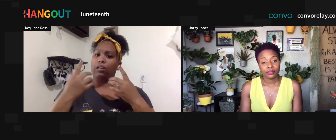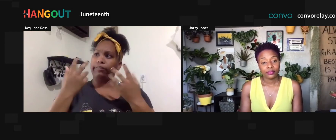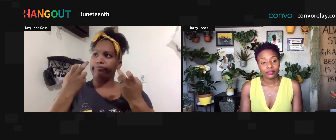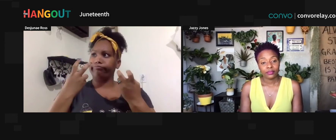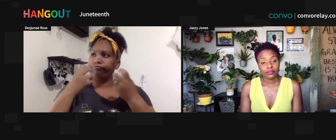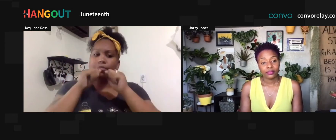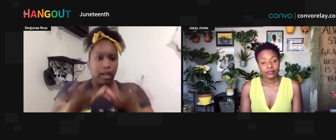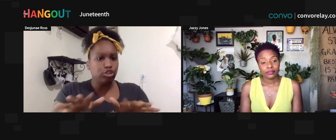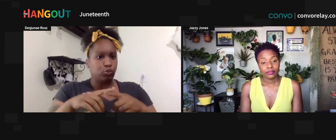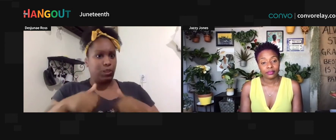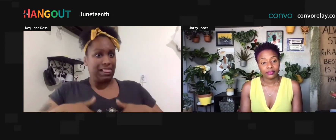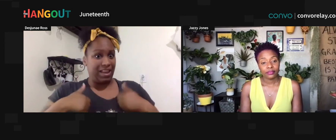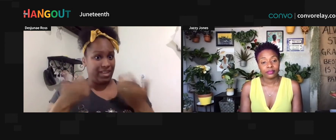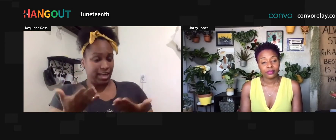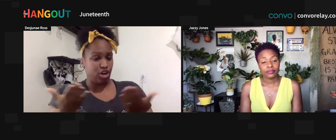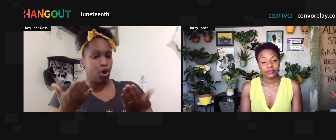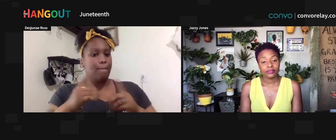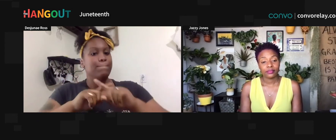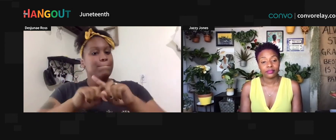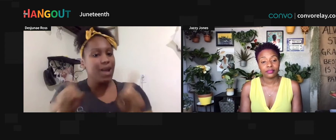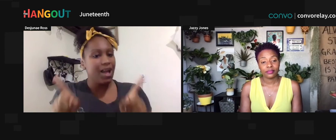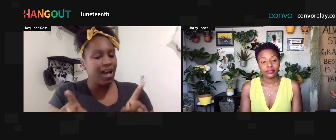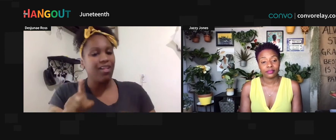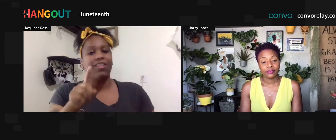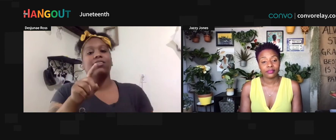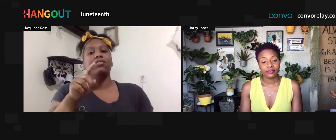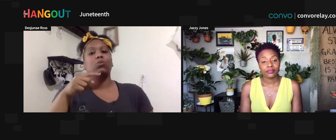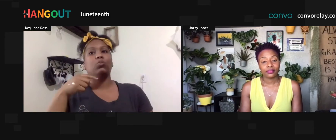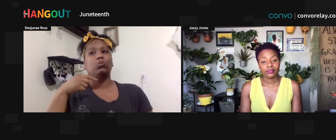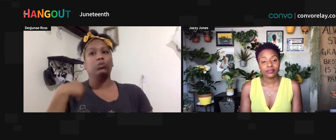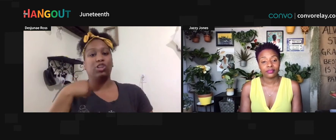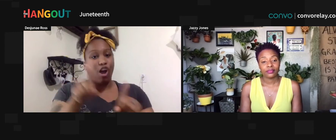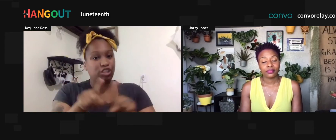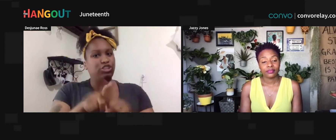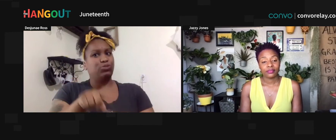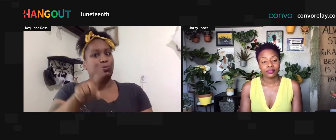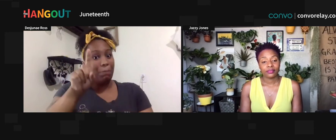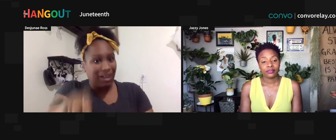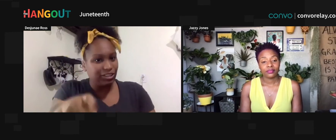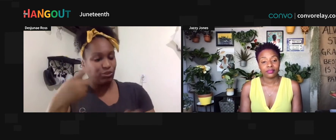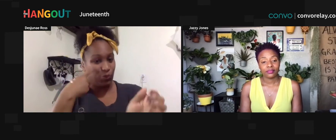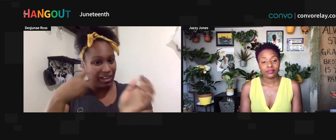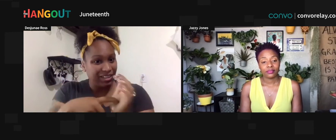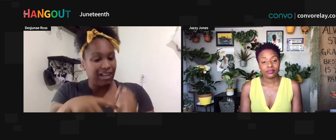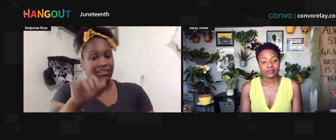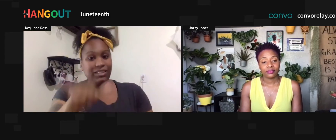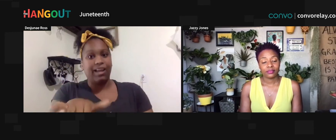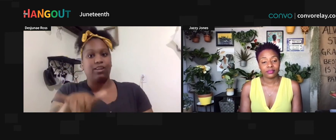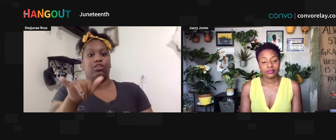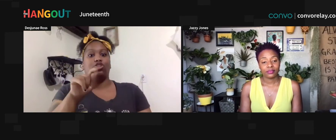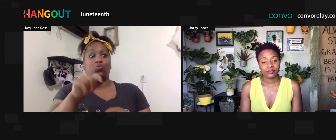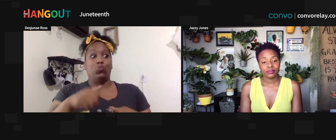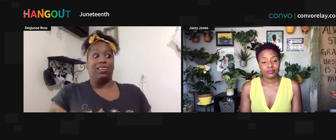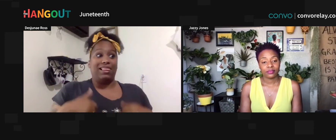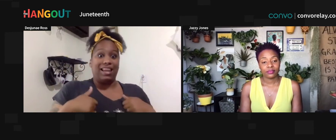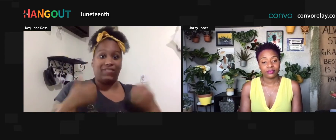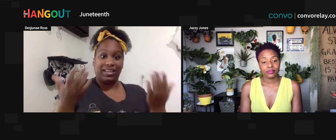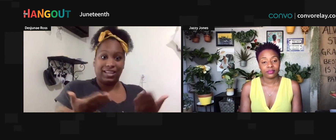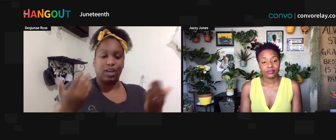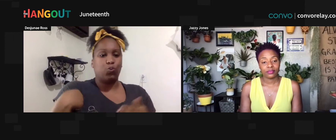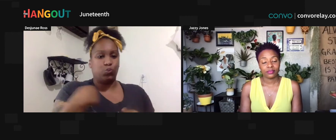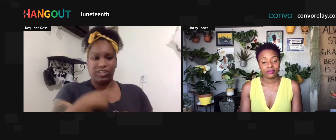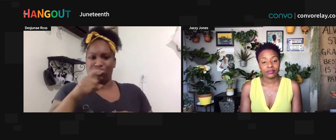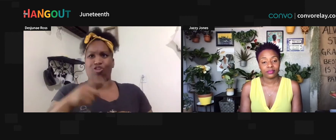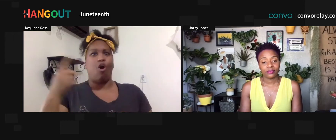there. And we are blessed to live here. Yet, at the same time, we must